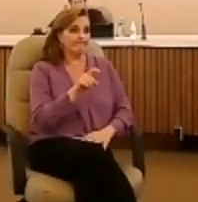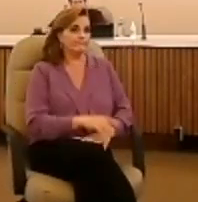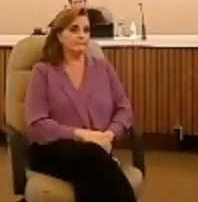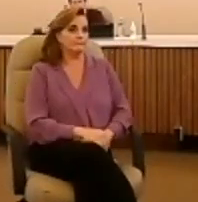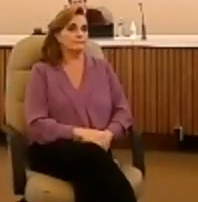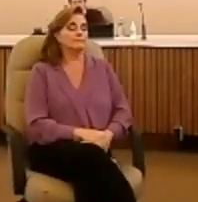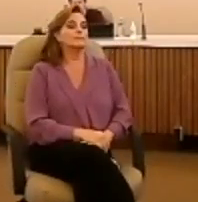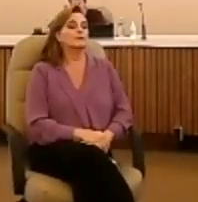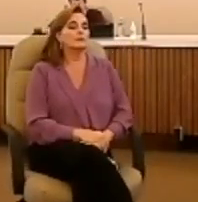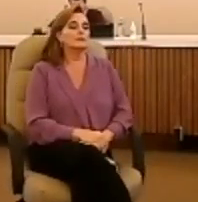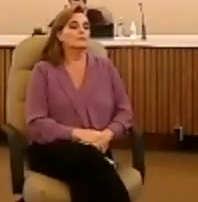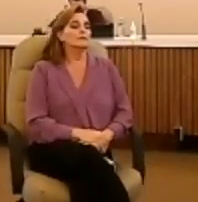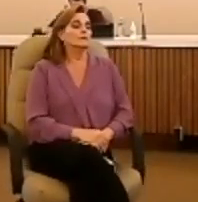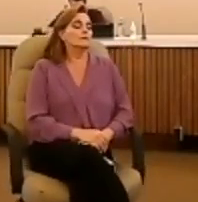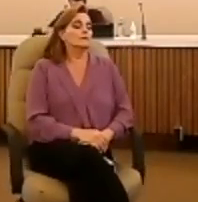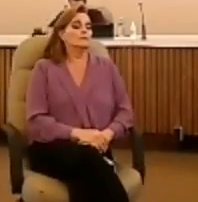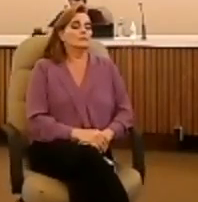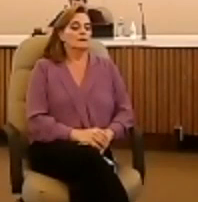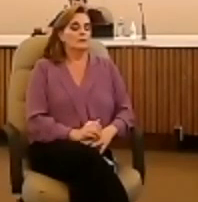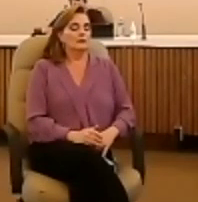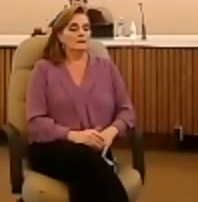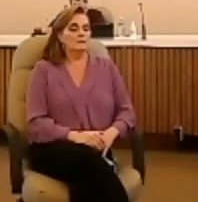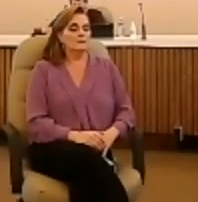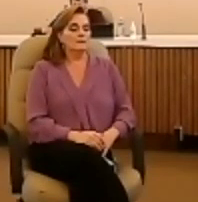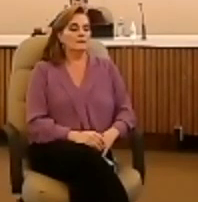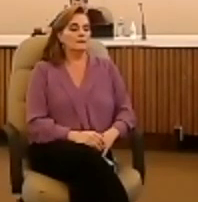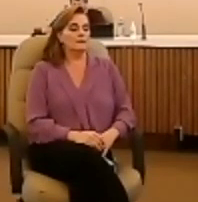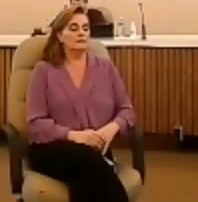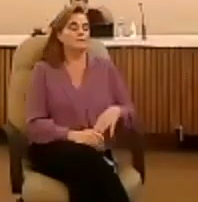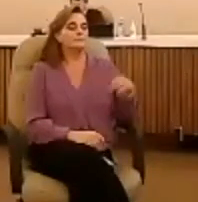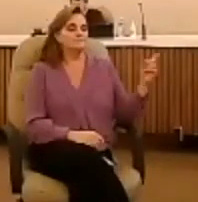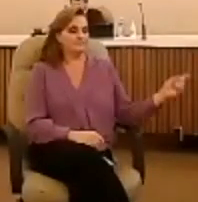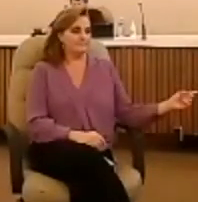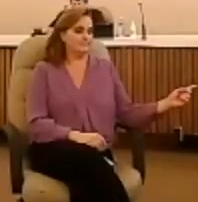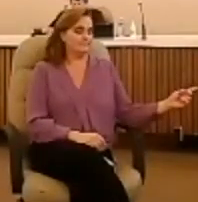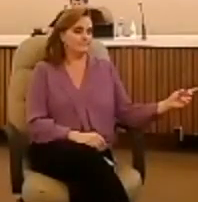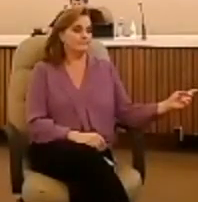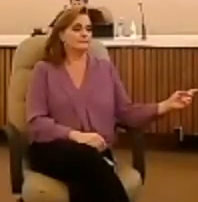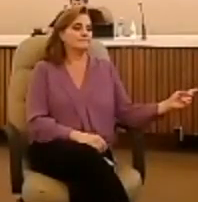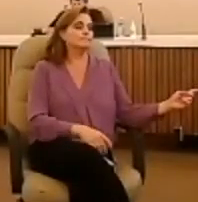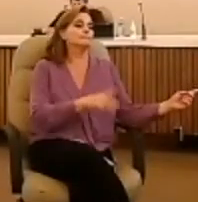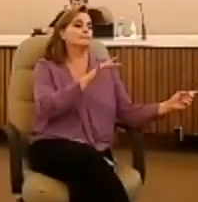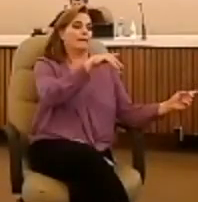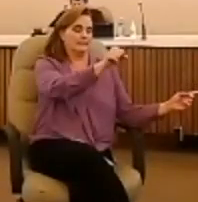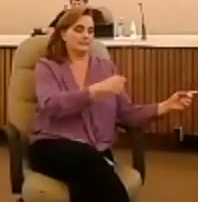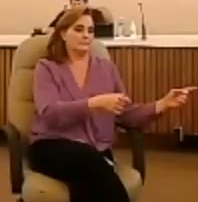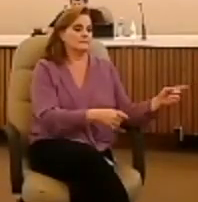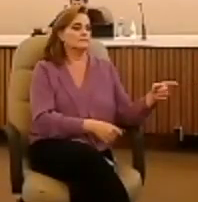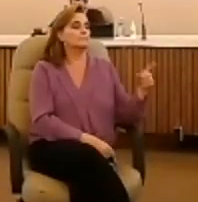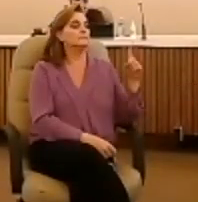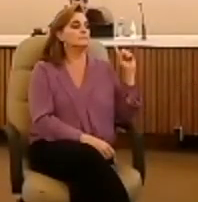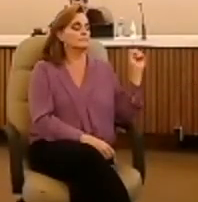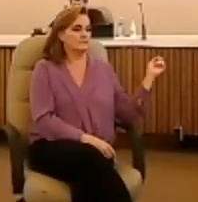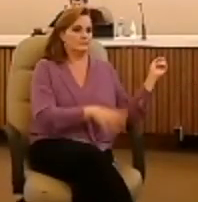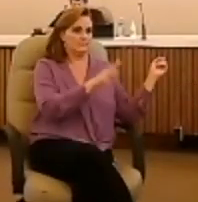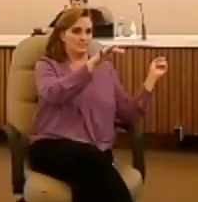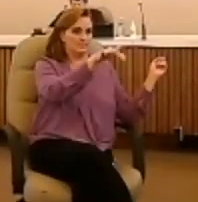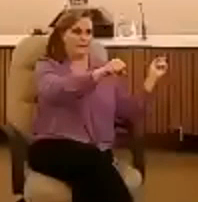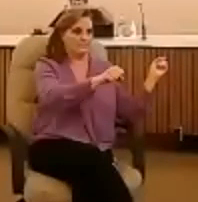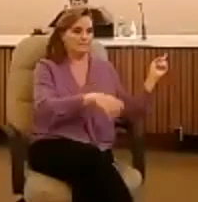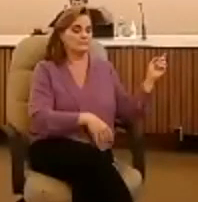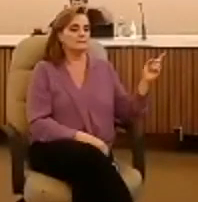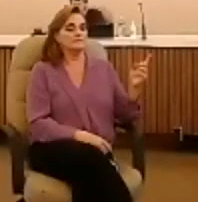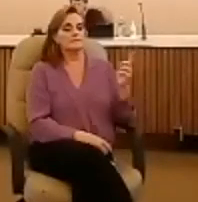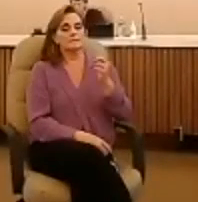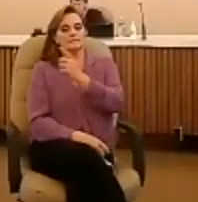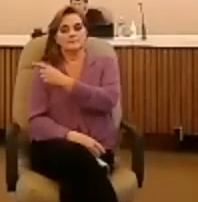Hearing none, please call the roll. Councilmember Barley, Aye. Councilmember Stafford, Aye.